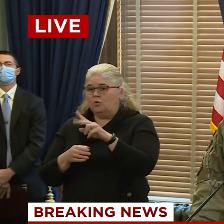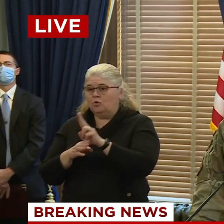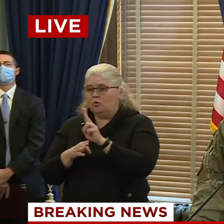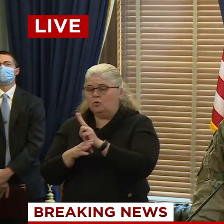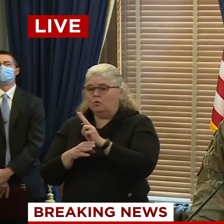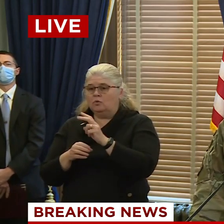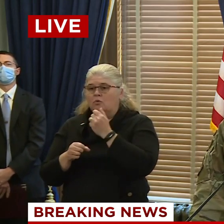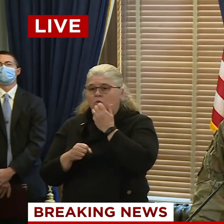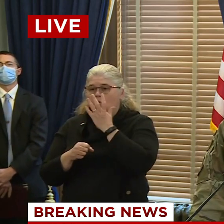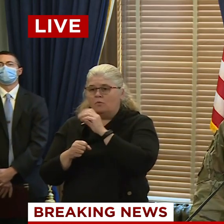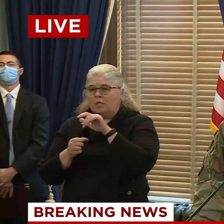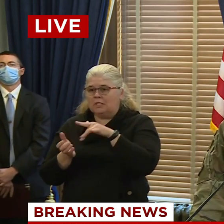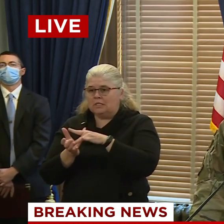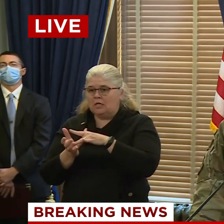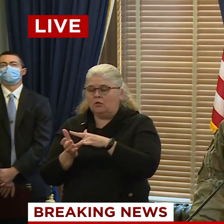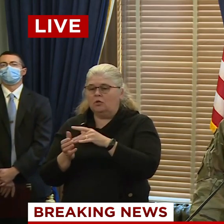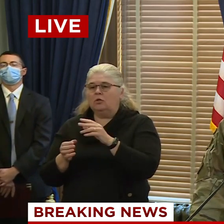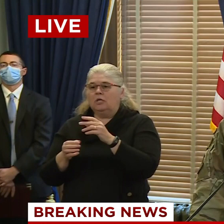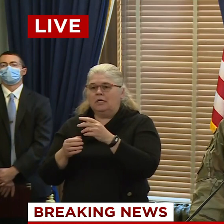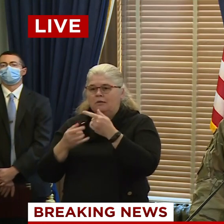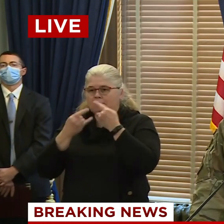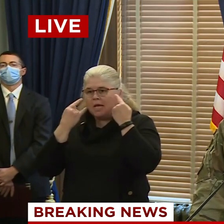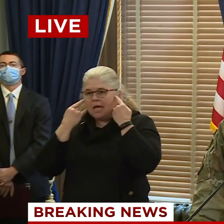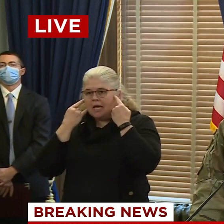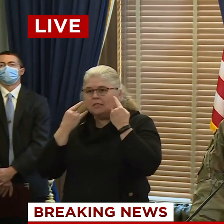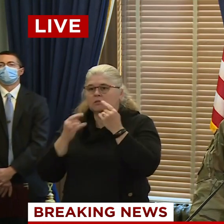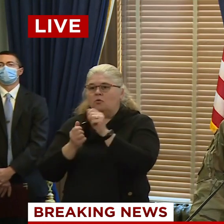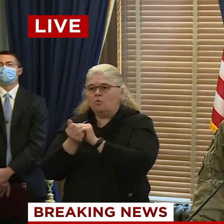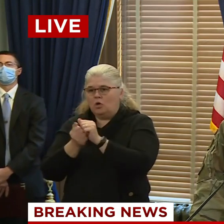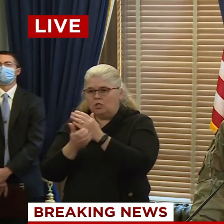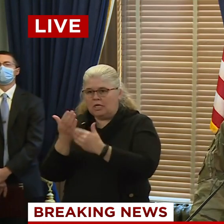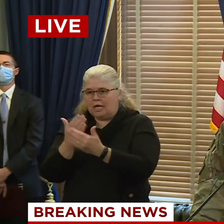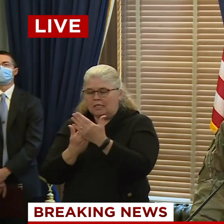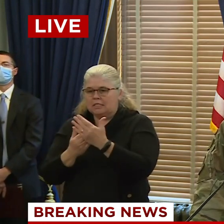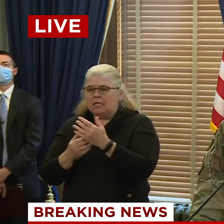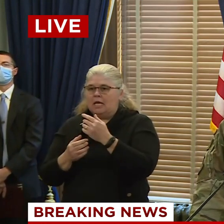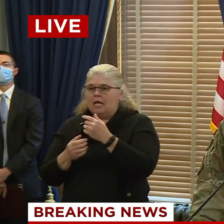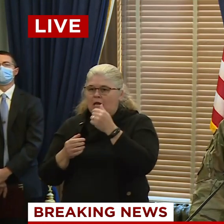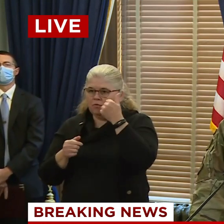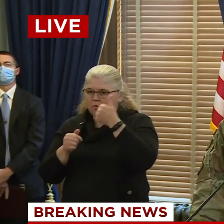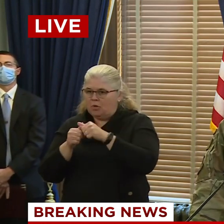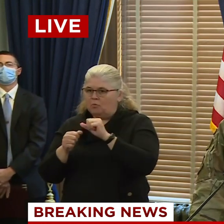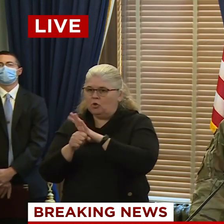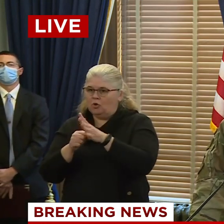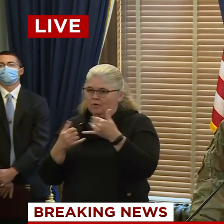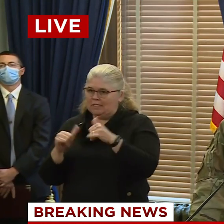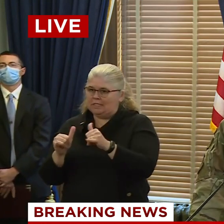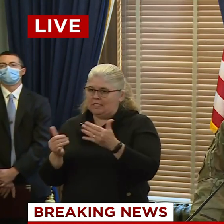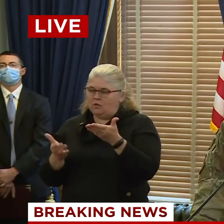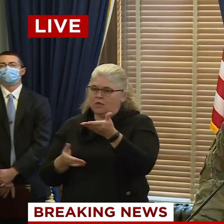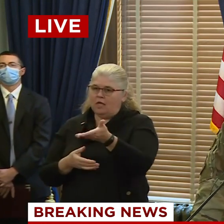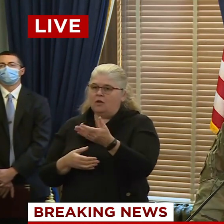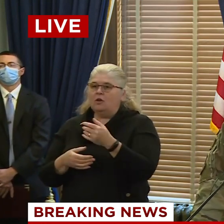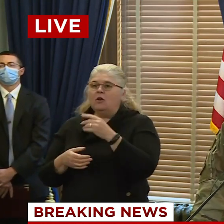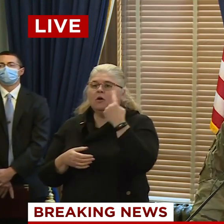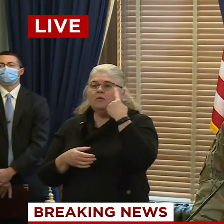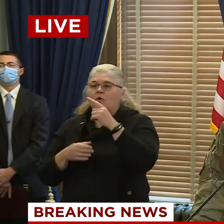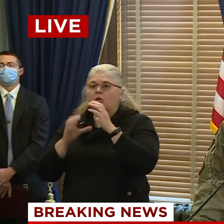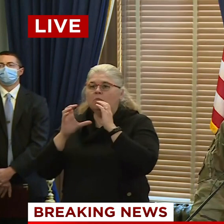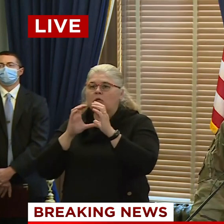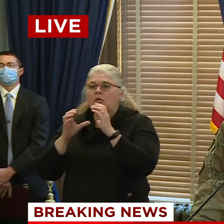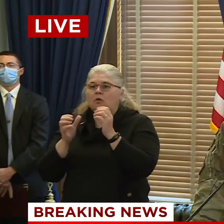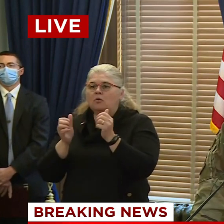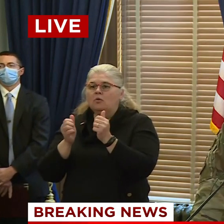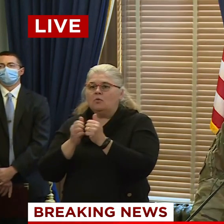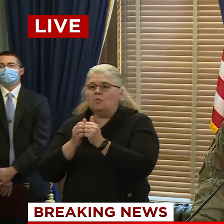on social distancing, wash your hands, and just be mindful of COVID is still out there. We're communicating with Kansas